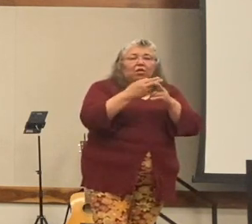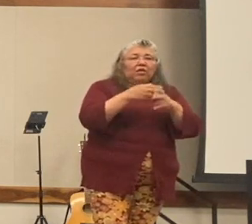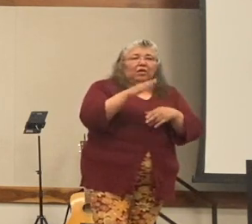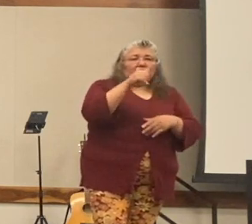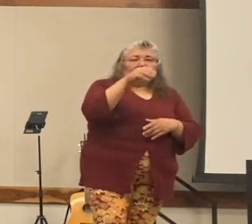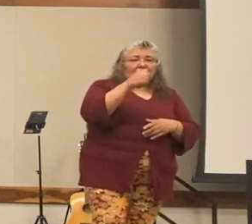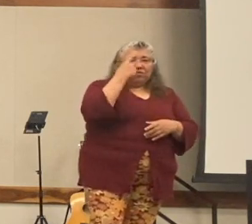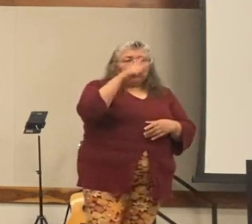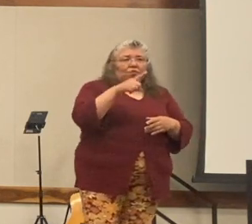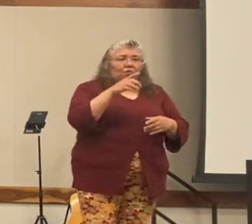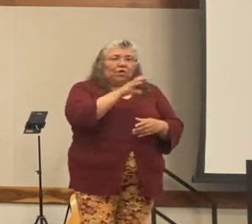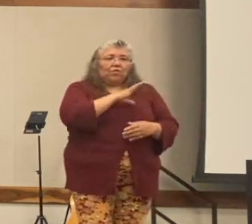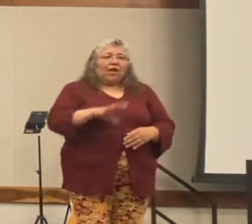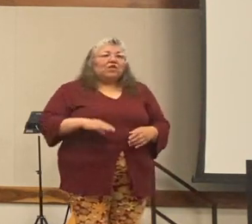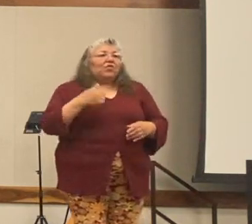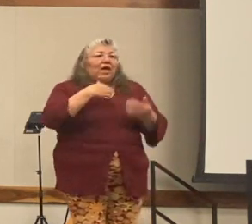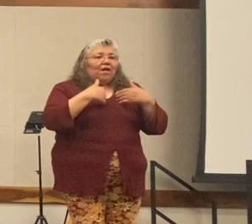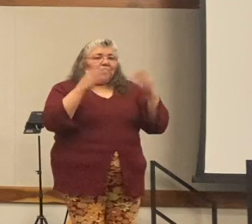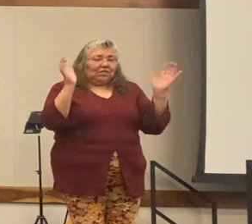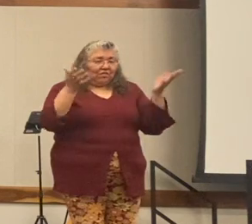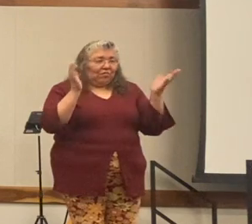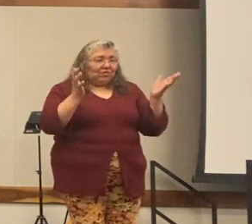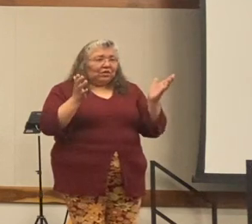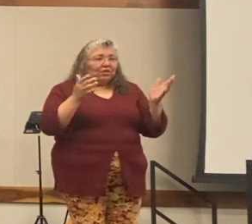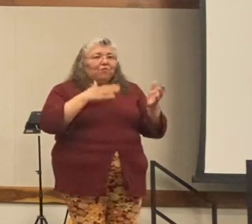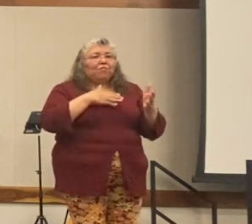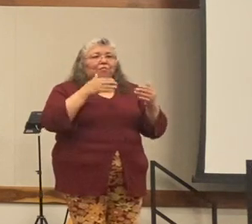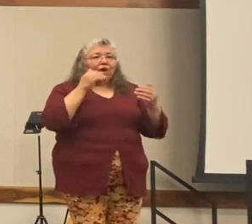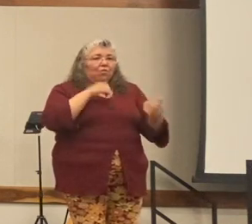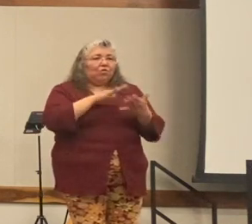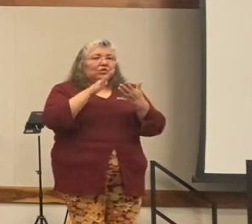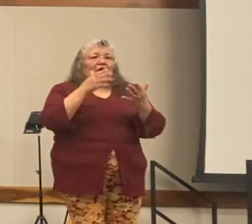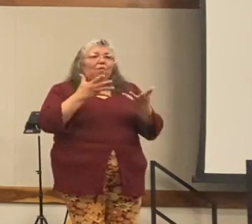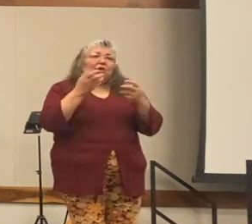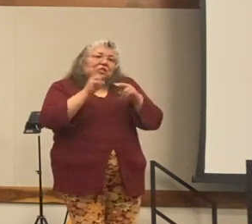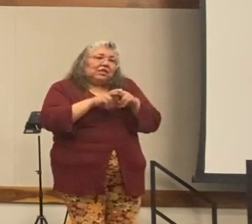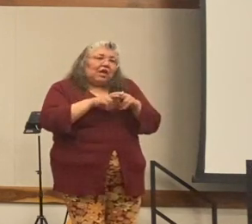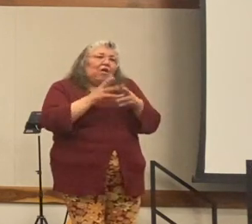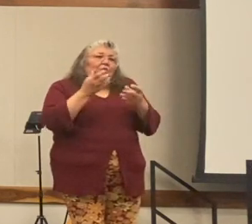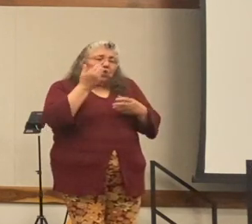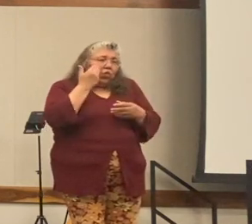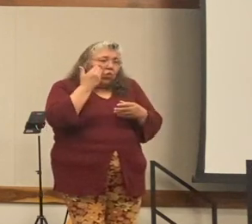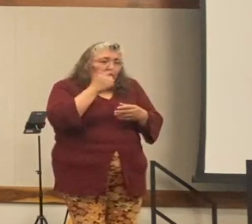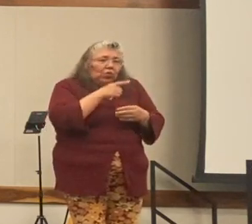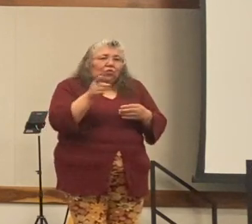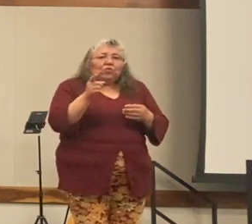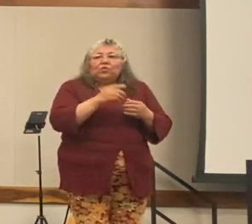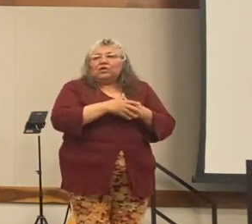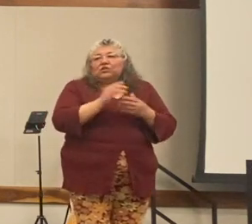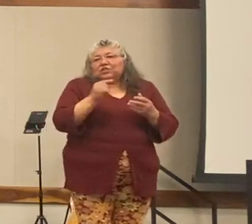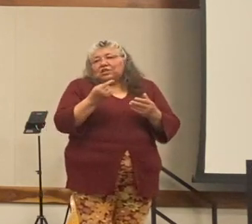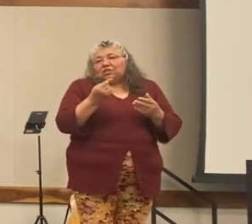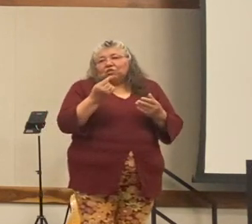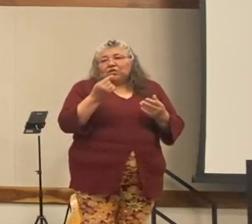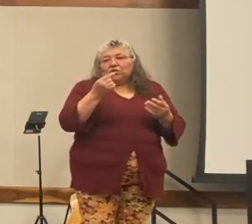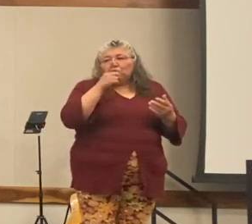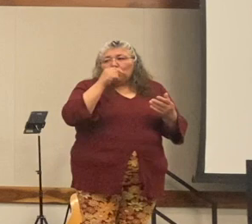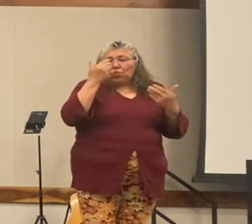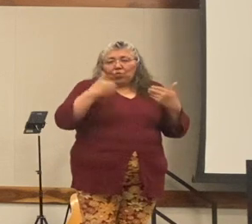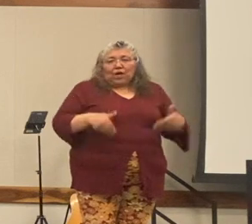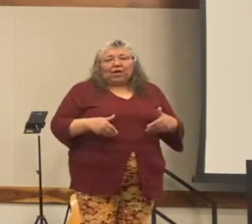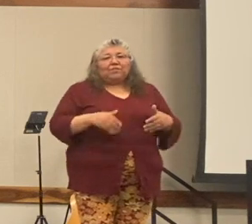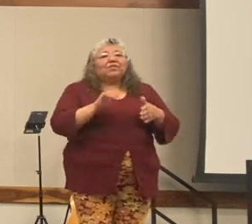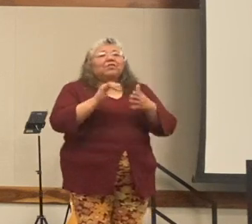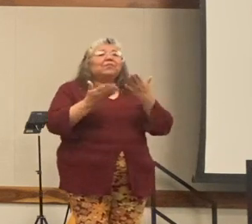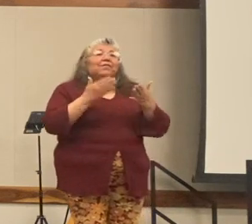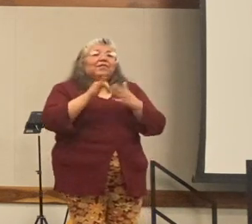Christ. And we're having these conversations. And my approach is, I want to sit down and I want to know you. That's just who I am, right? Maybe that's what I